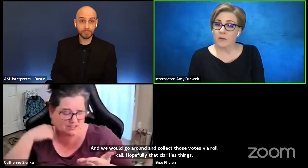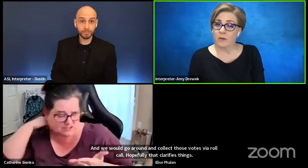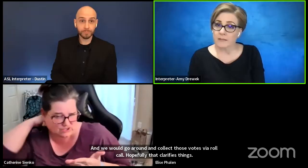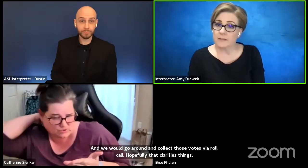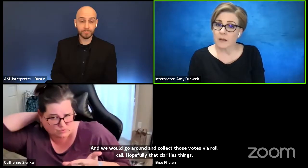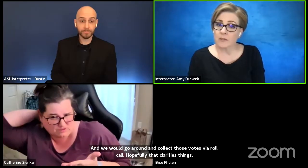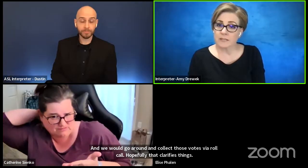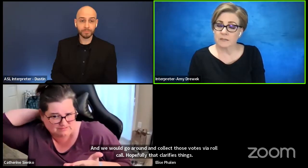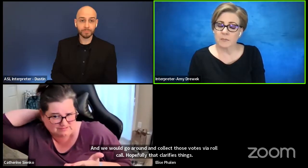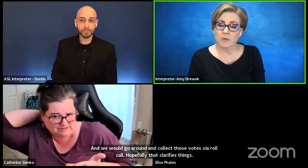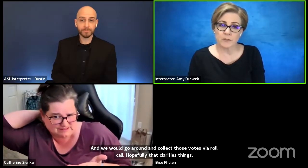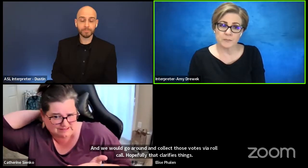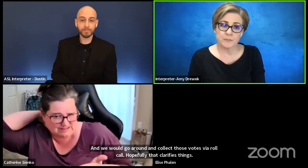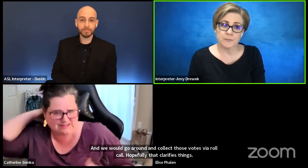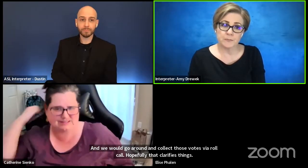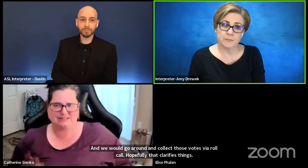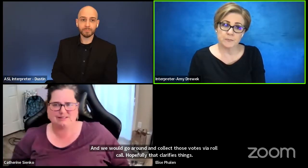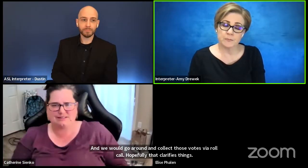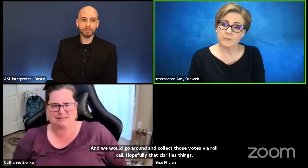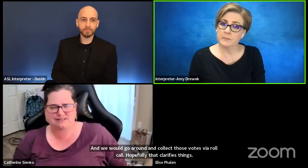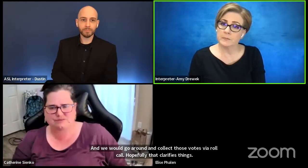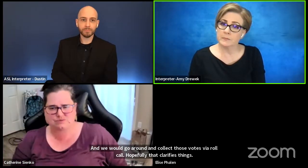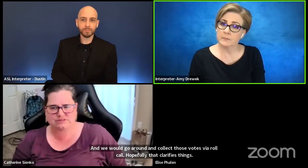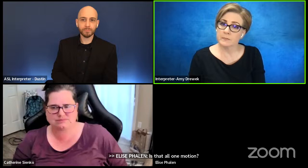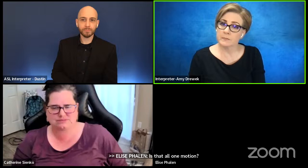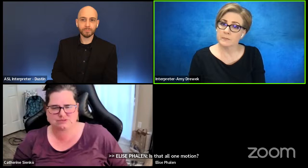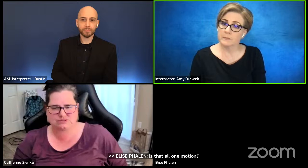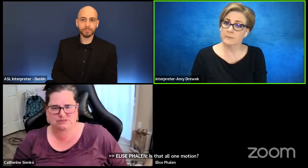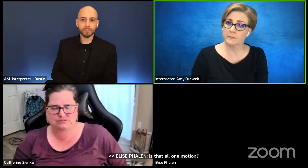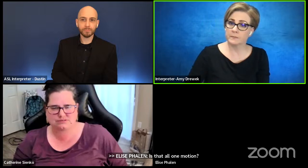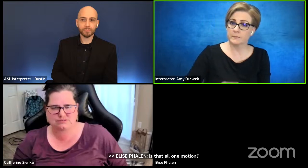Is Commissioner Cienko? Yes, that was his motion.